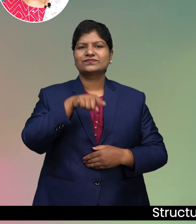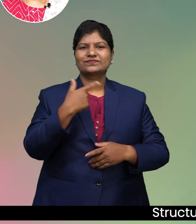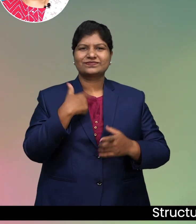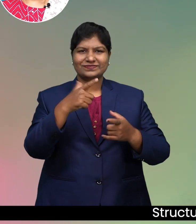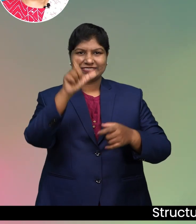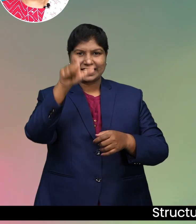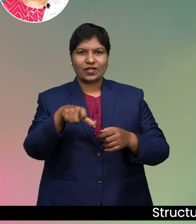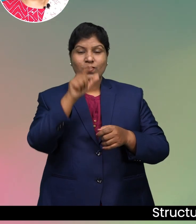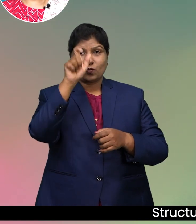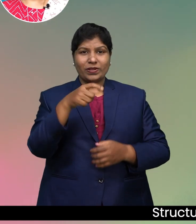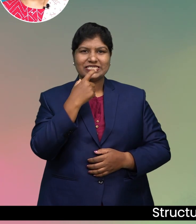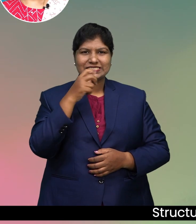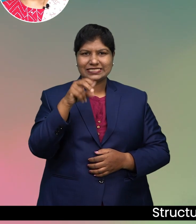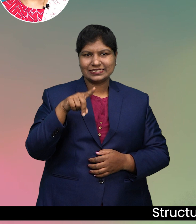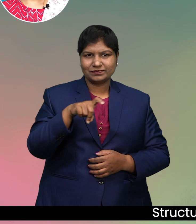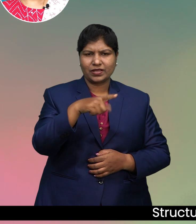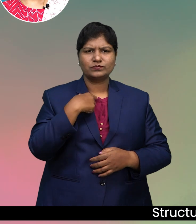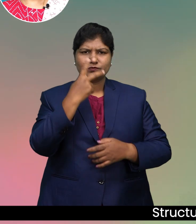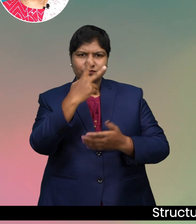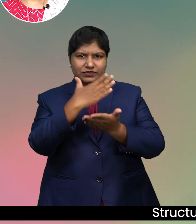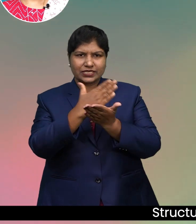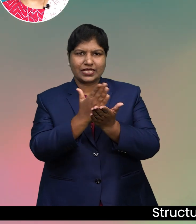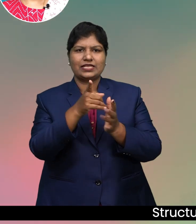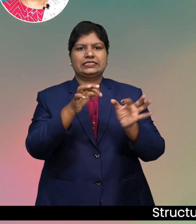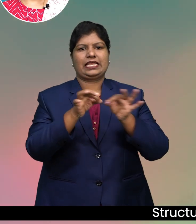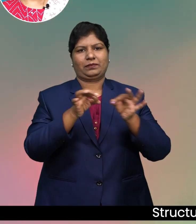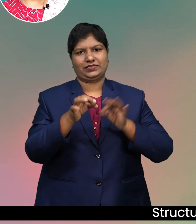Structure of human sperm.